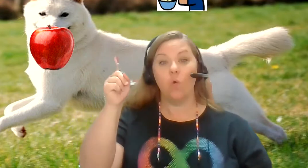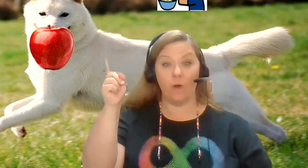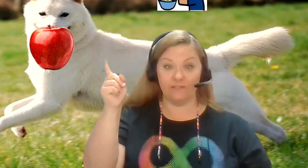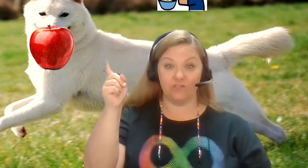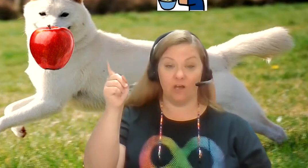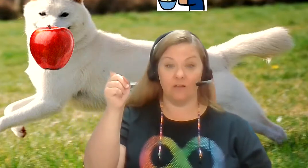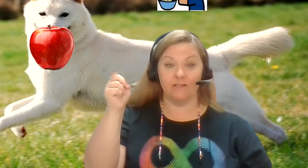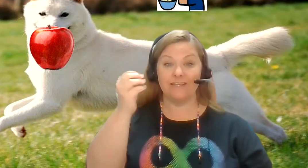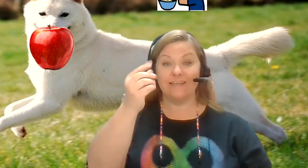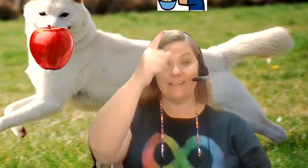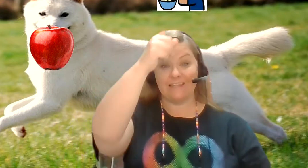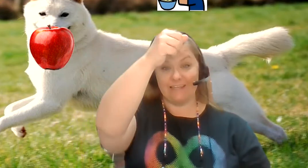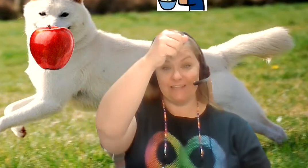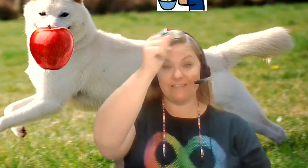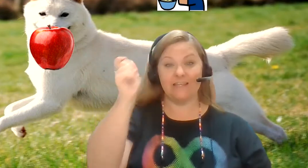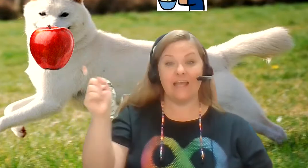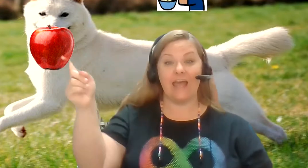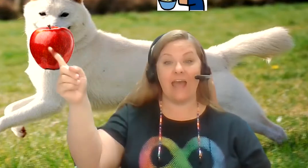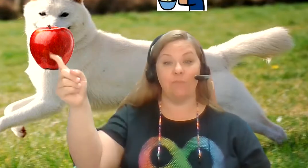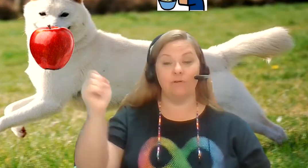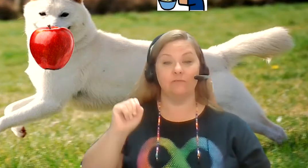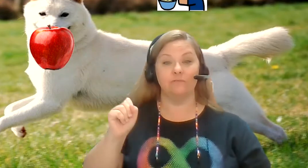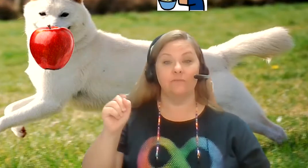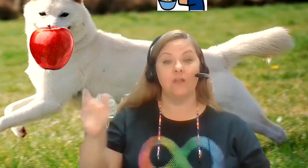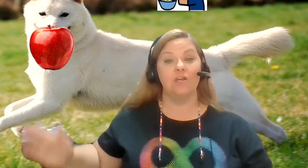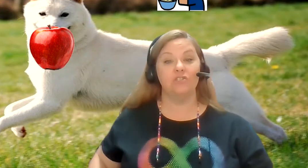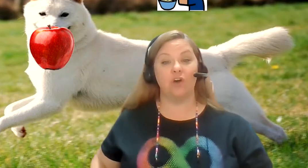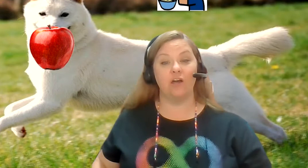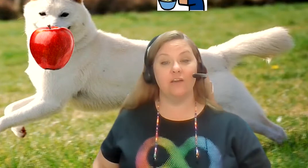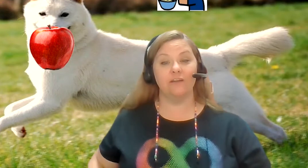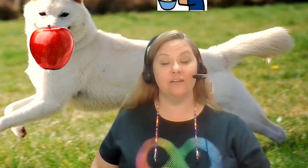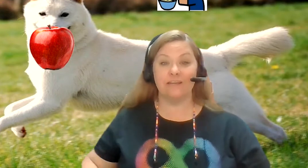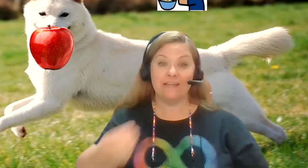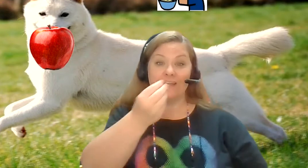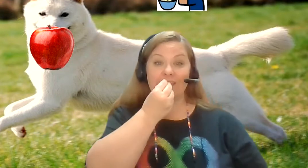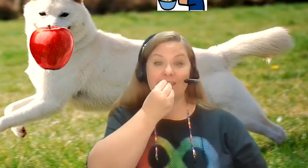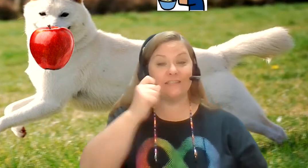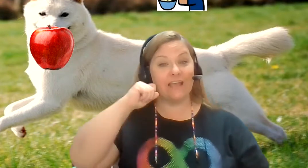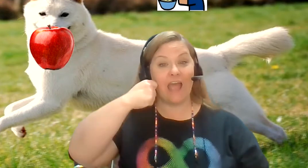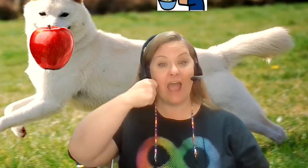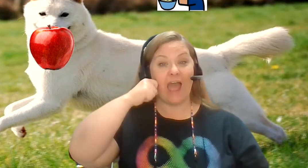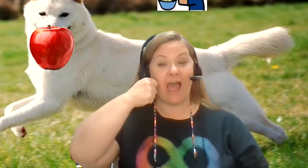white dog, eat apple. Dog, eat